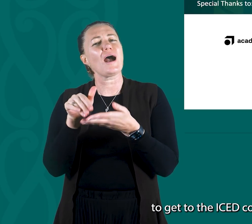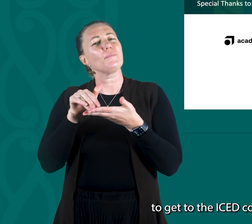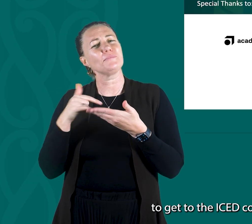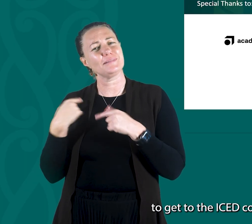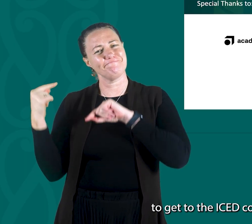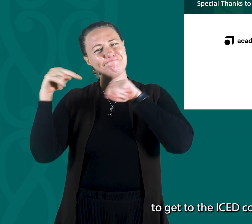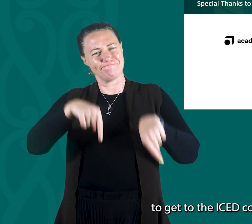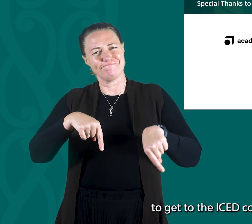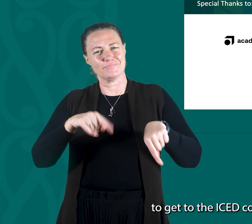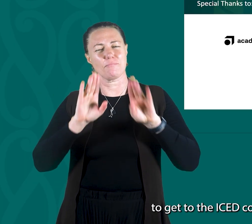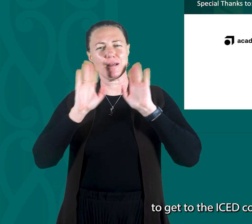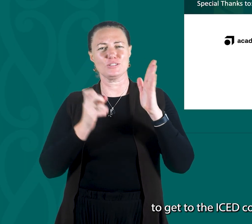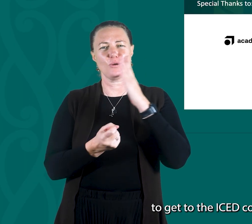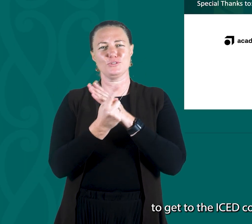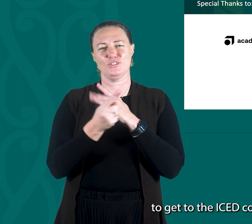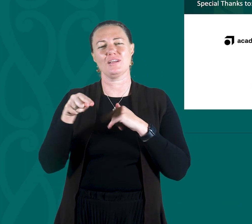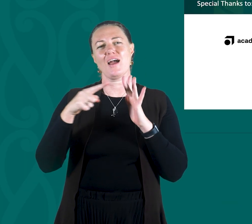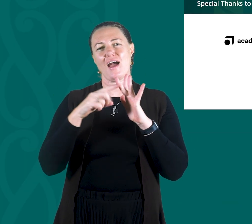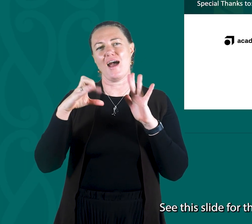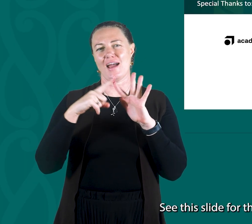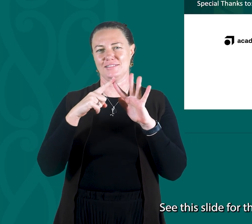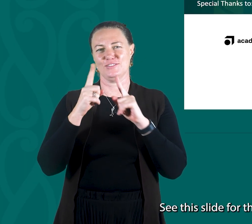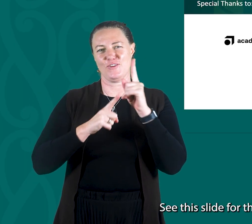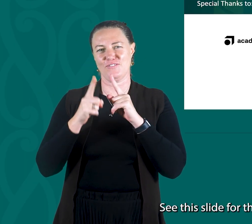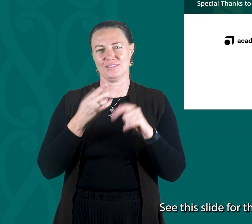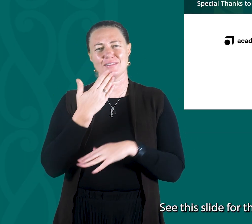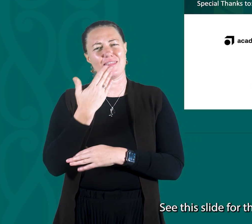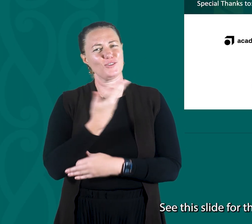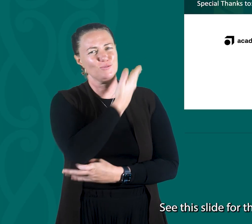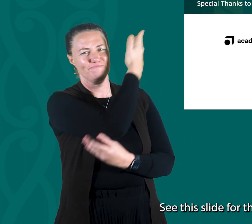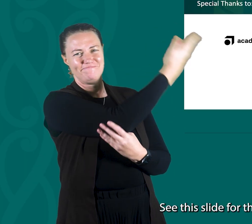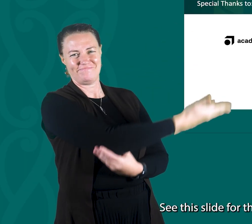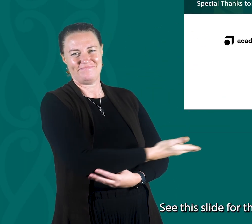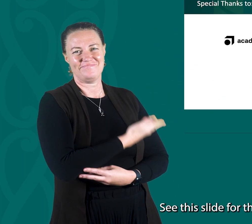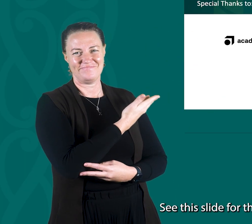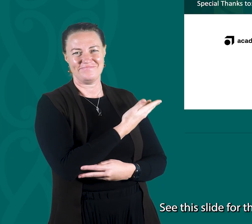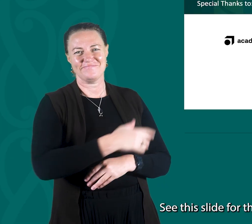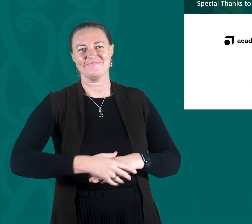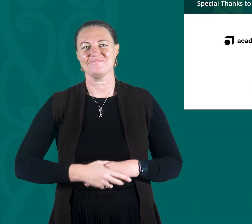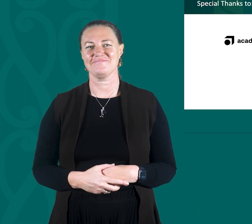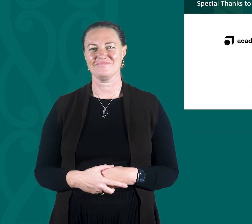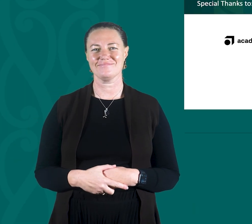the ICED conference. See the slide for the logos.